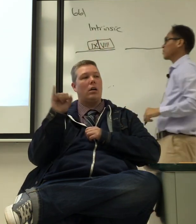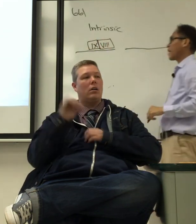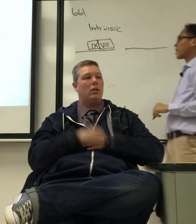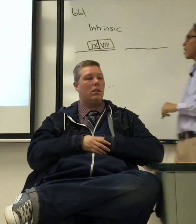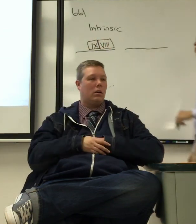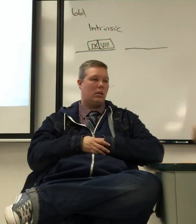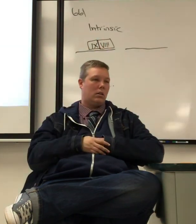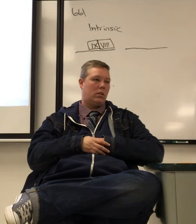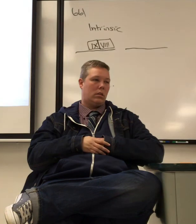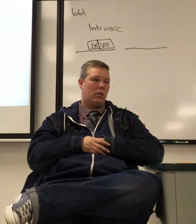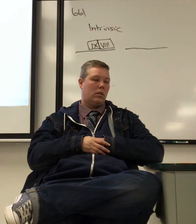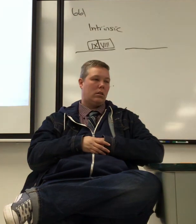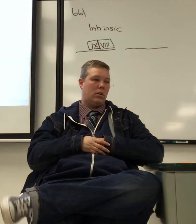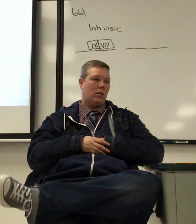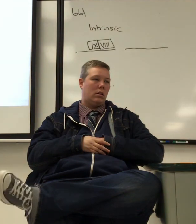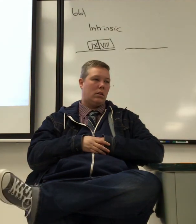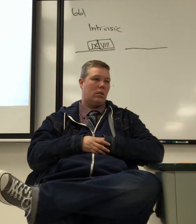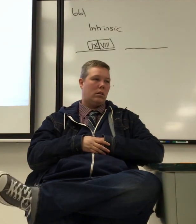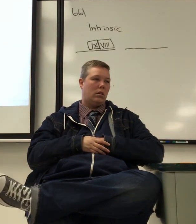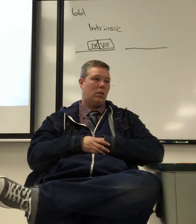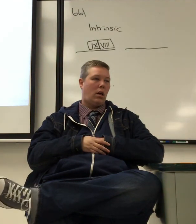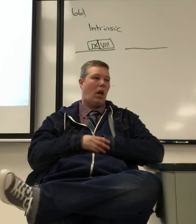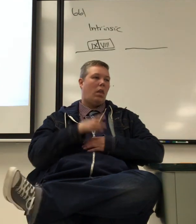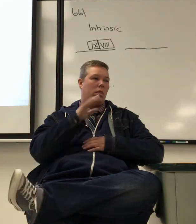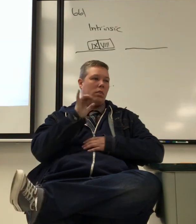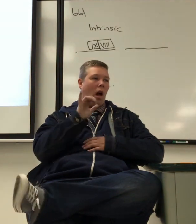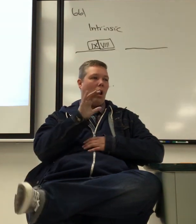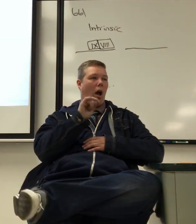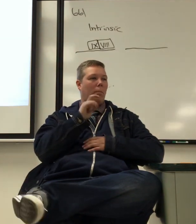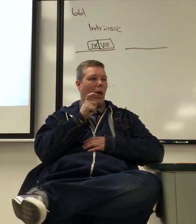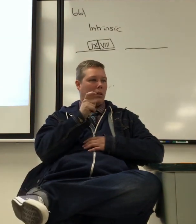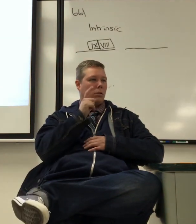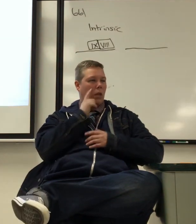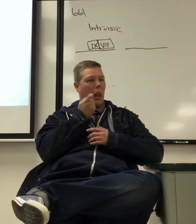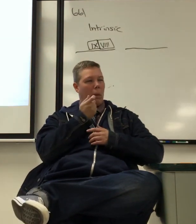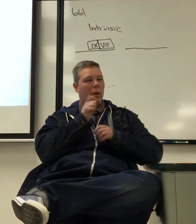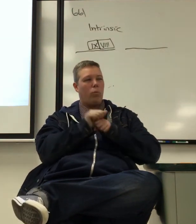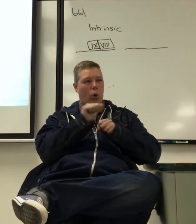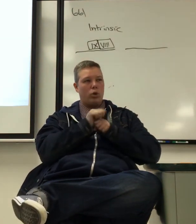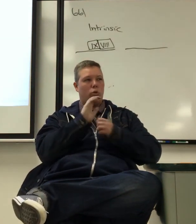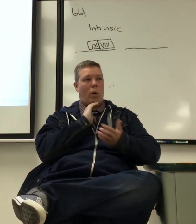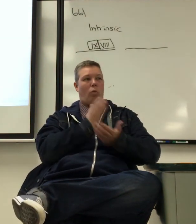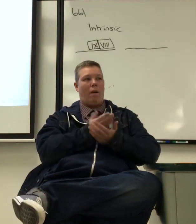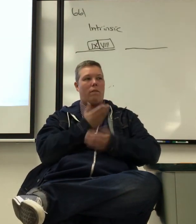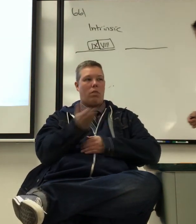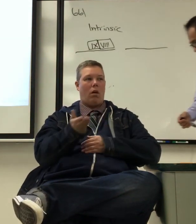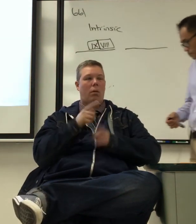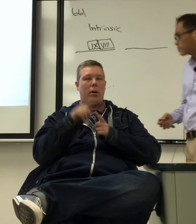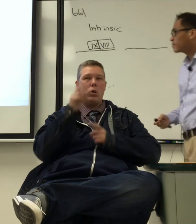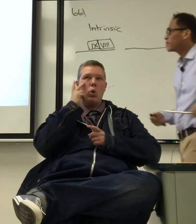Okay, so that complex, it took some work to get there. If you look at the cascade of events,